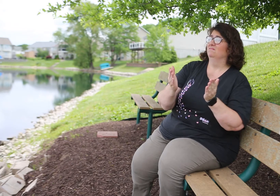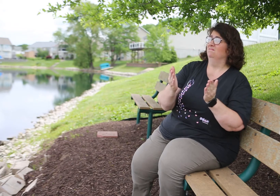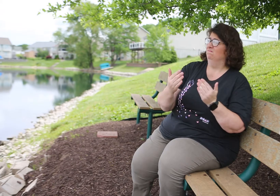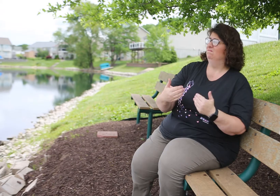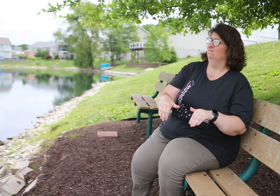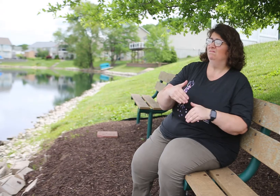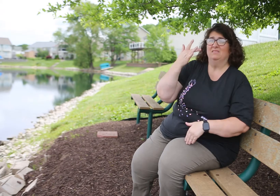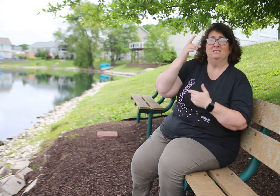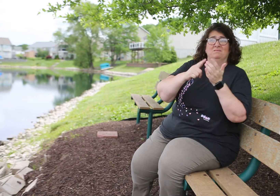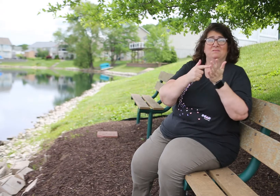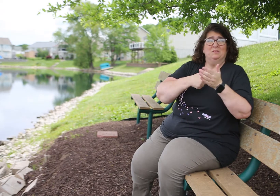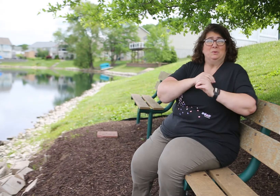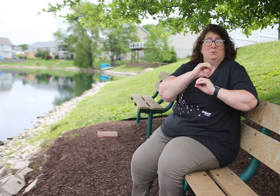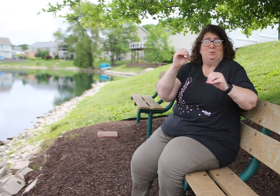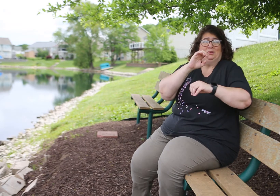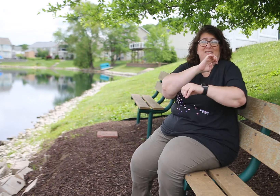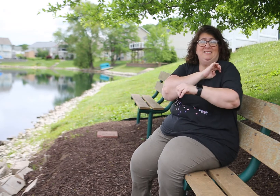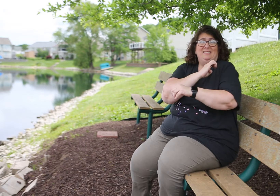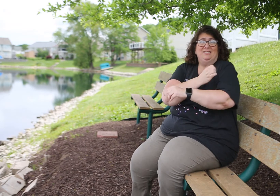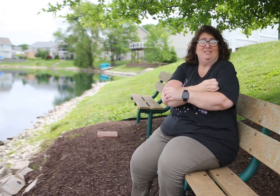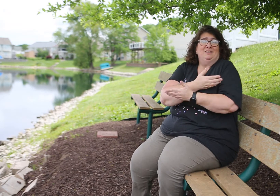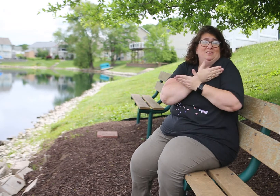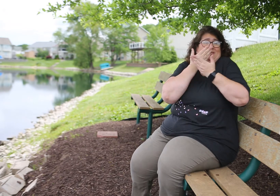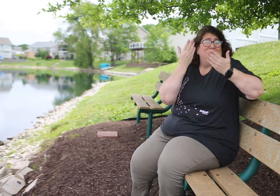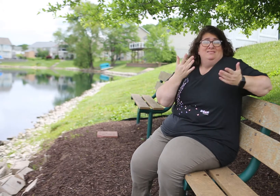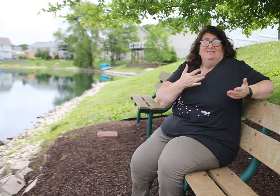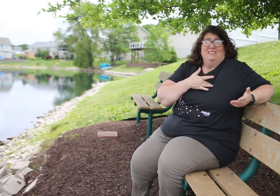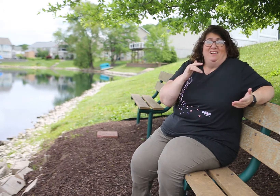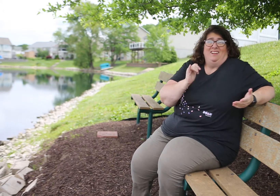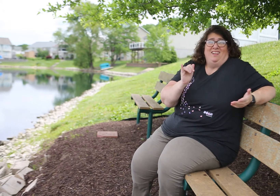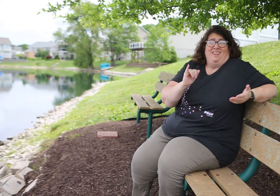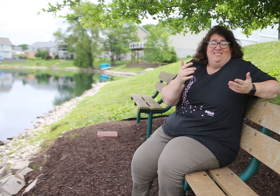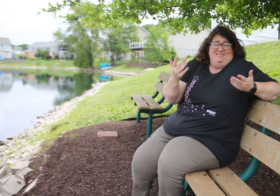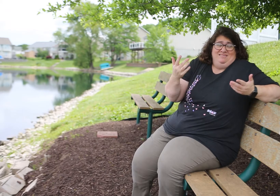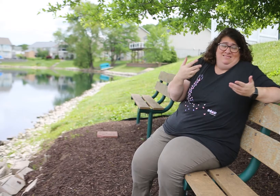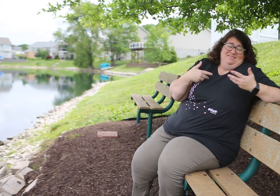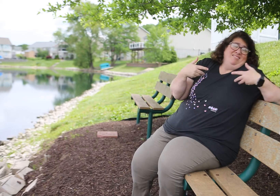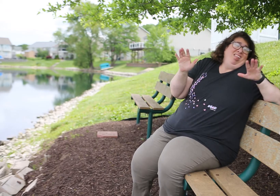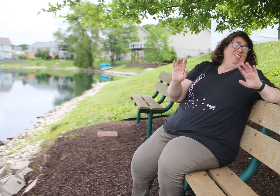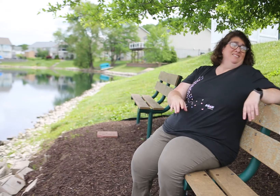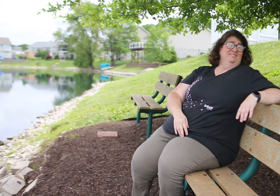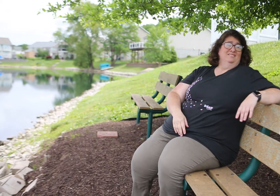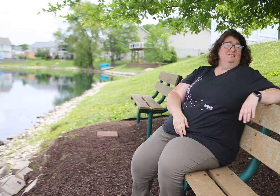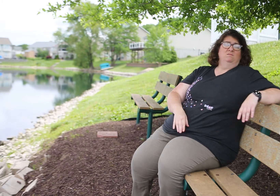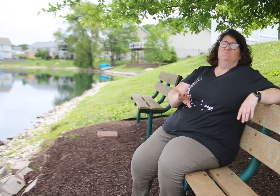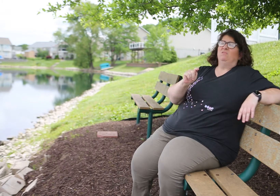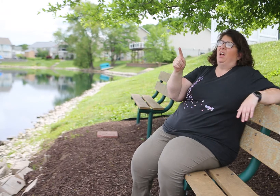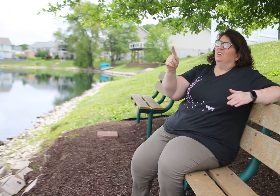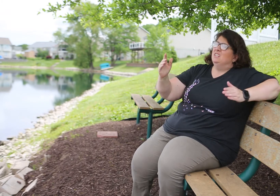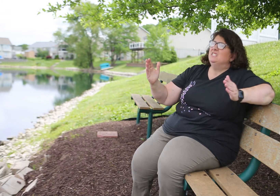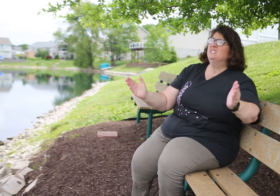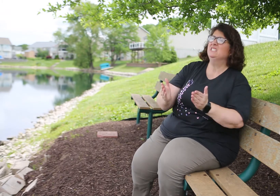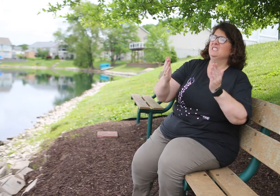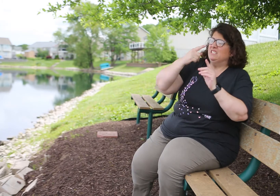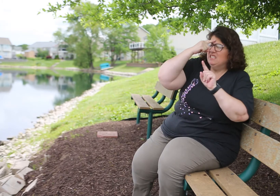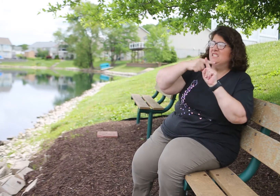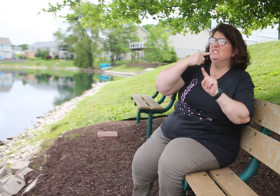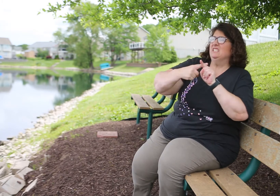On the days when I didn't have any energy to keep moving, I just wanted to give up. They were my strength and they kept